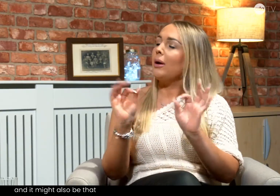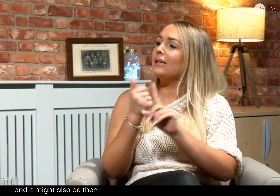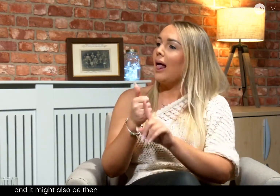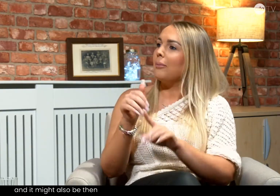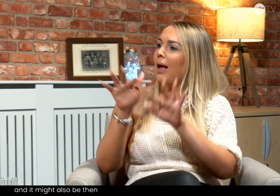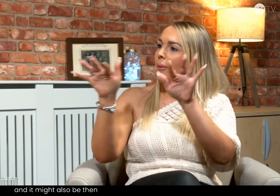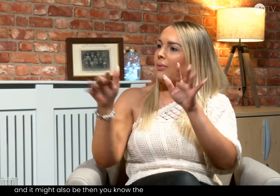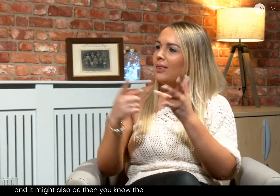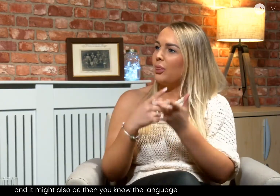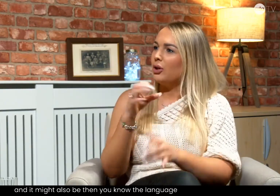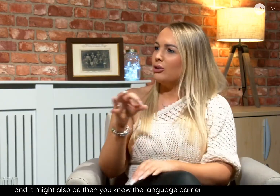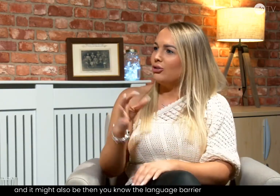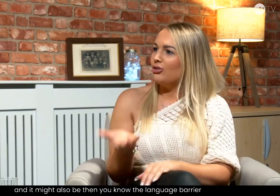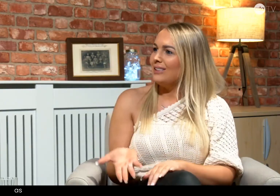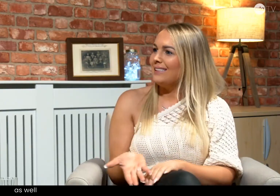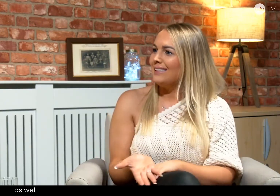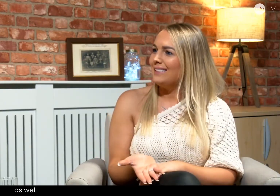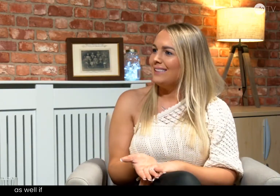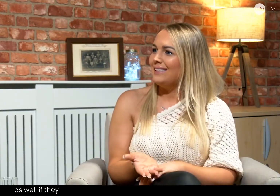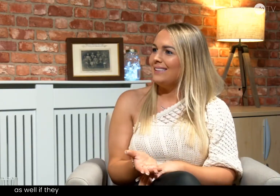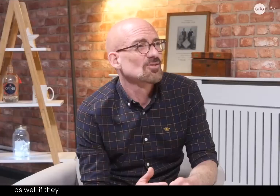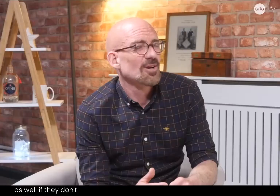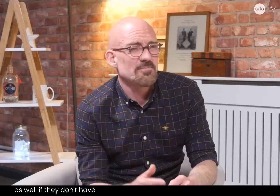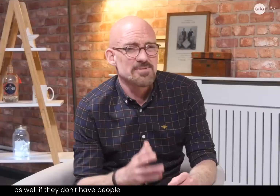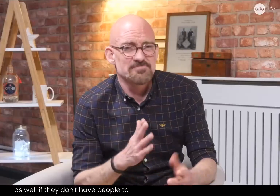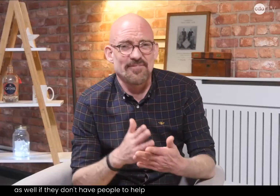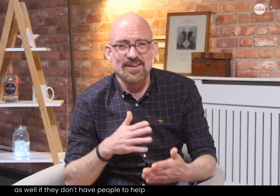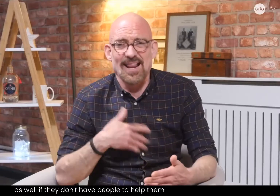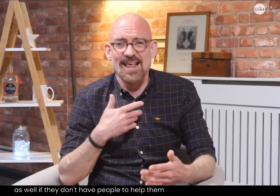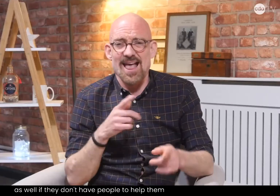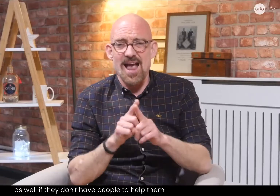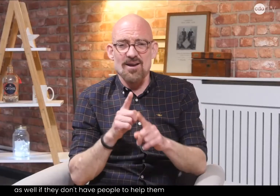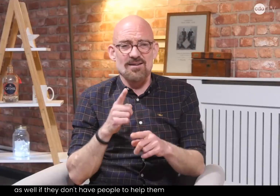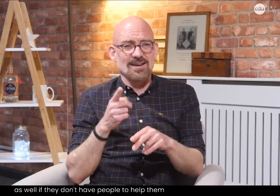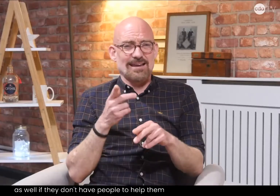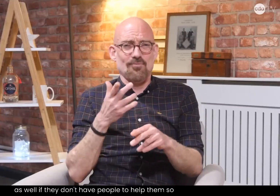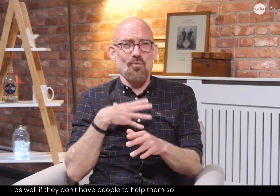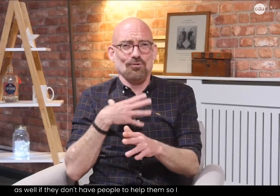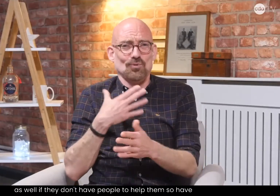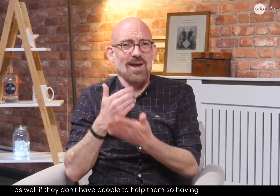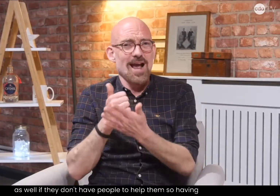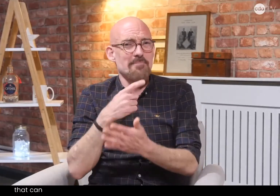well, if they don't have people to help them. So having that connection outside the country is really important.